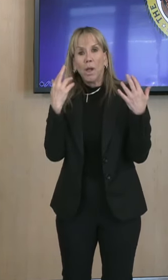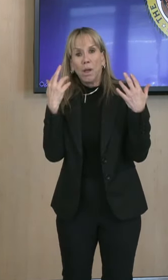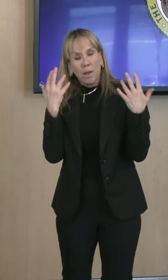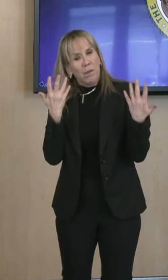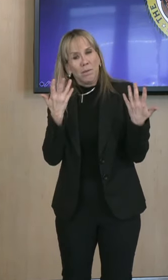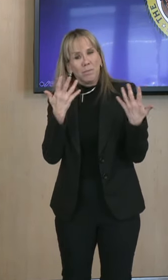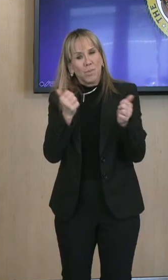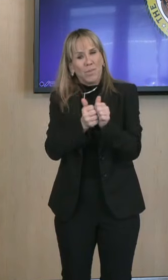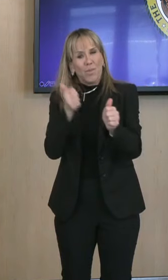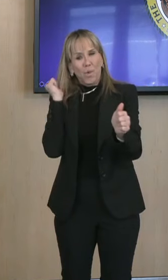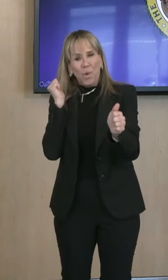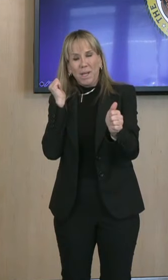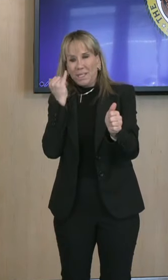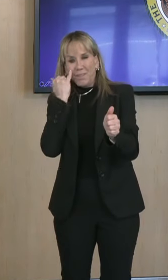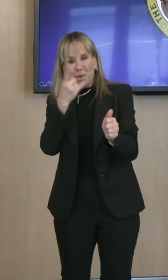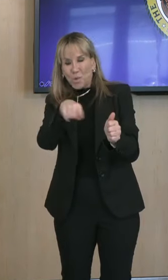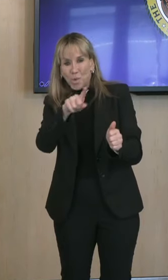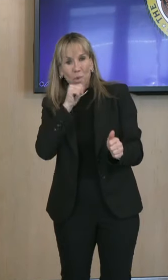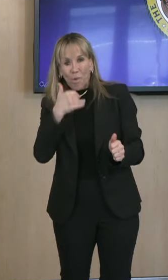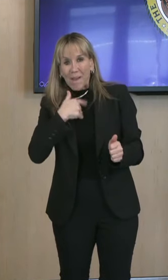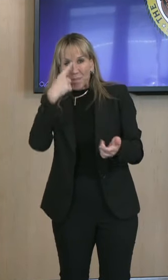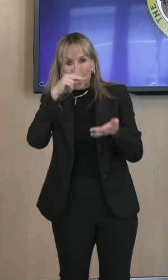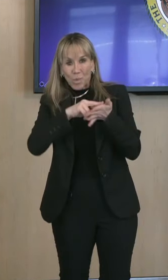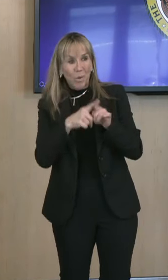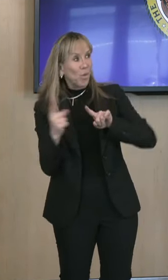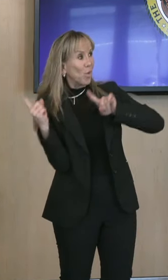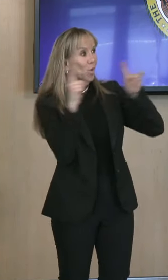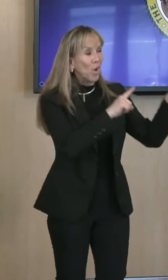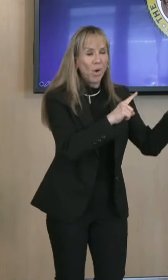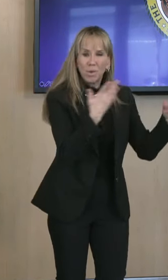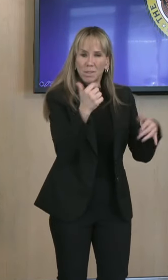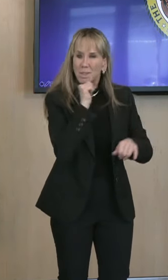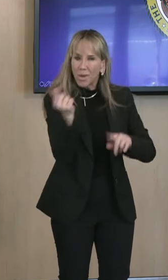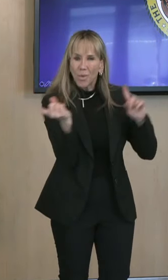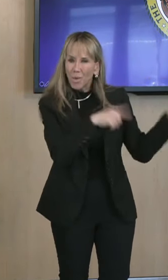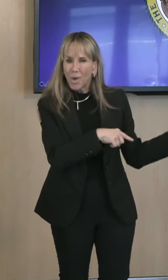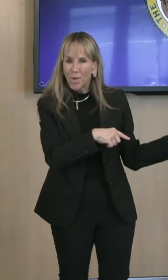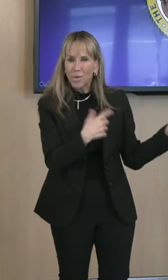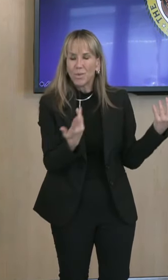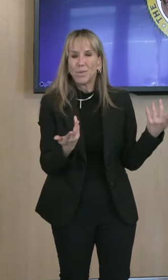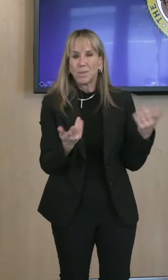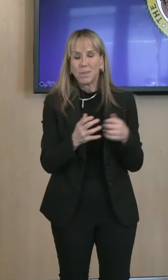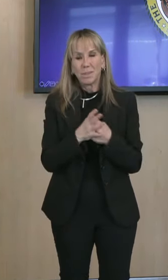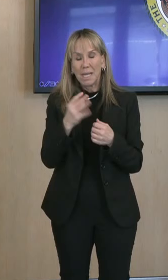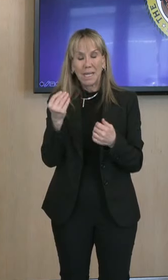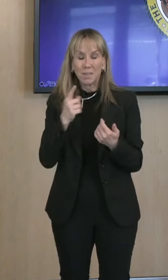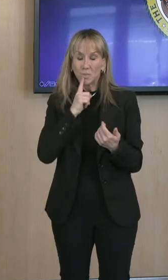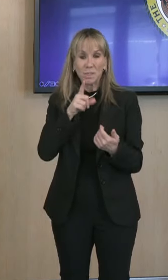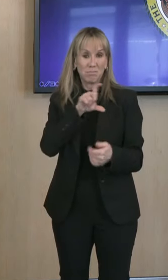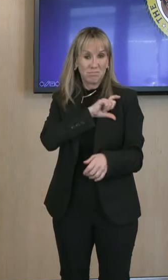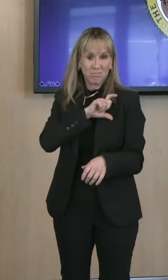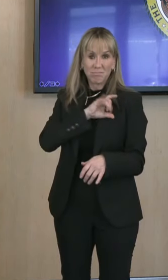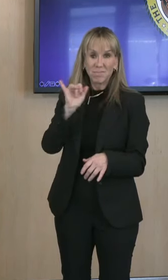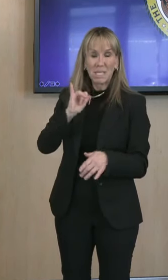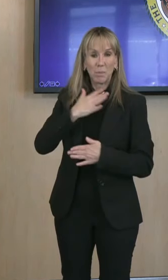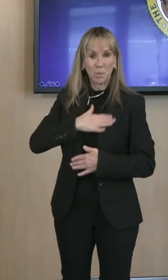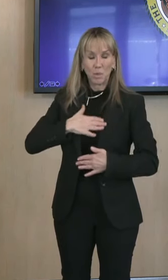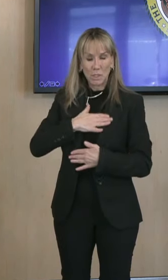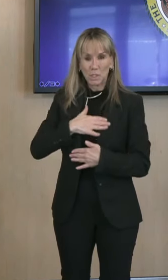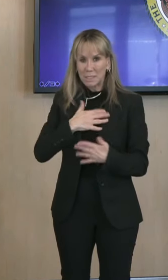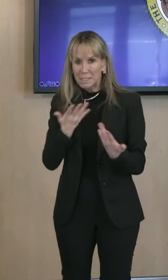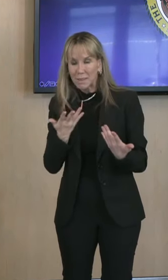folks who don't have a reason to be at these facilities from going to these facilities. It would also be appreciated by law enforcement, so that instead